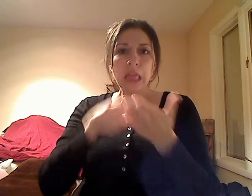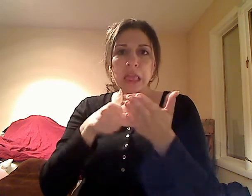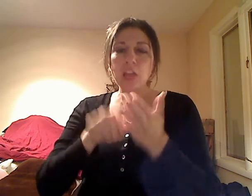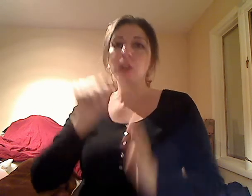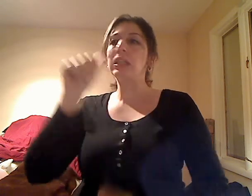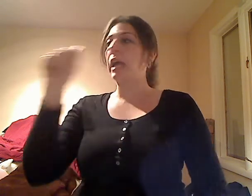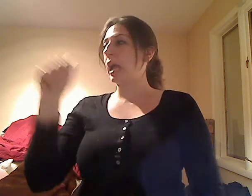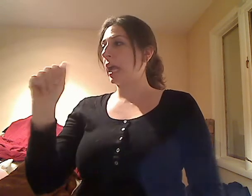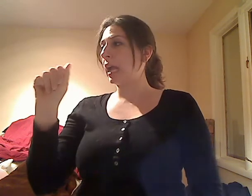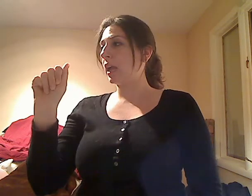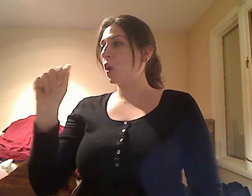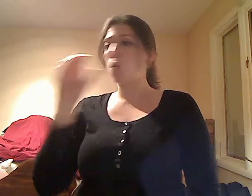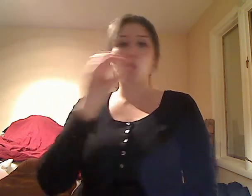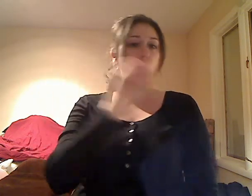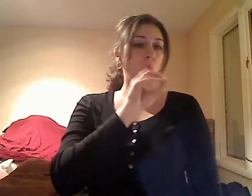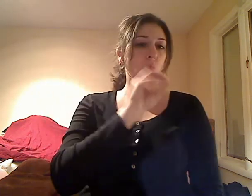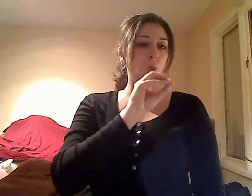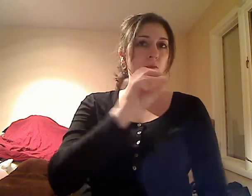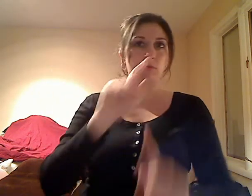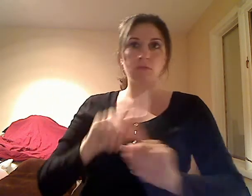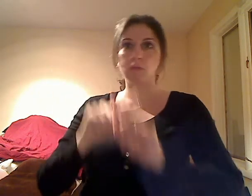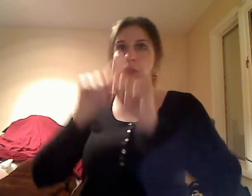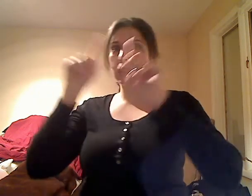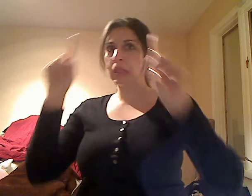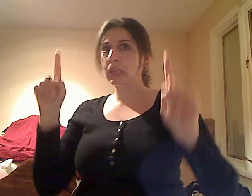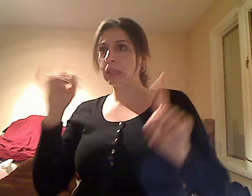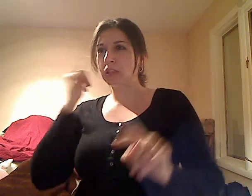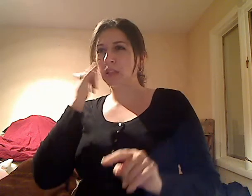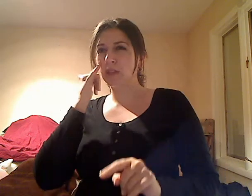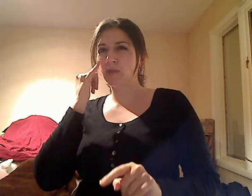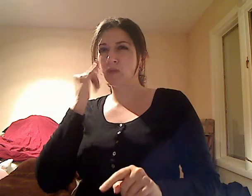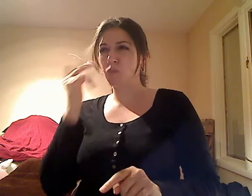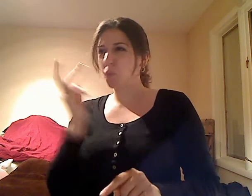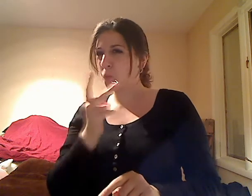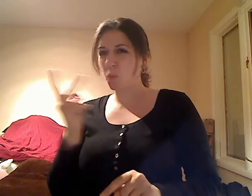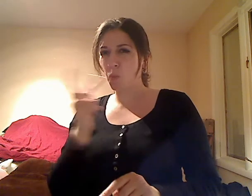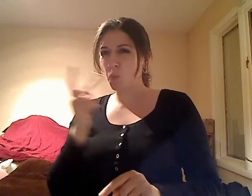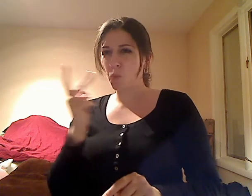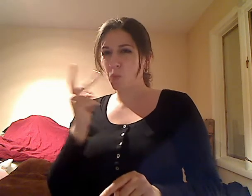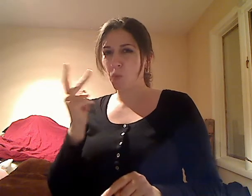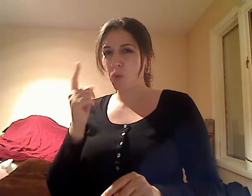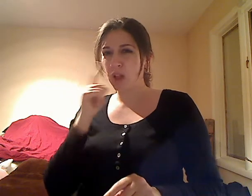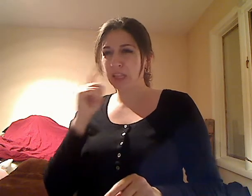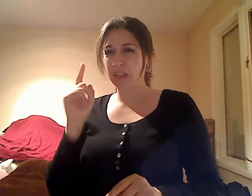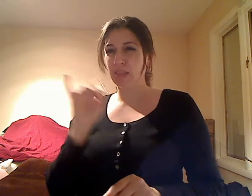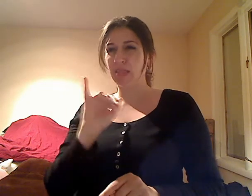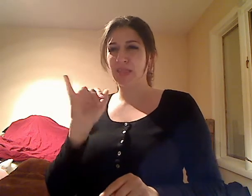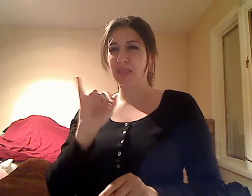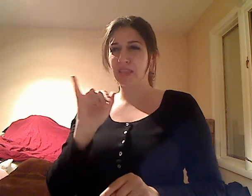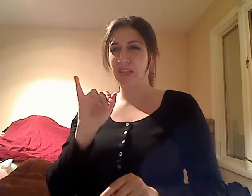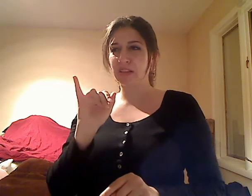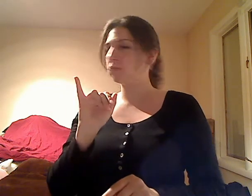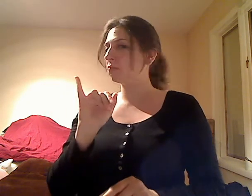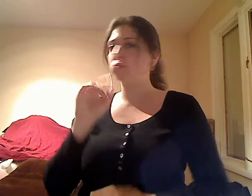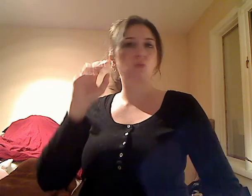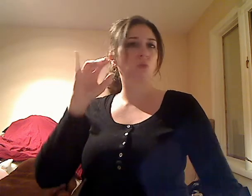list. You have to know which words are which. You'll have to know which capitals I'm giving you for a definition,